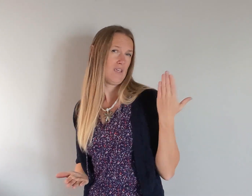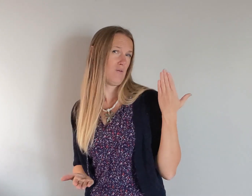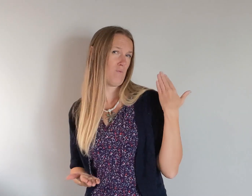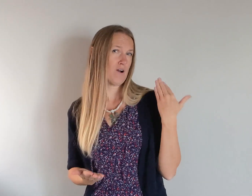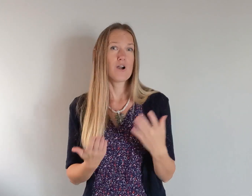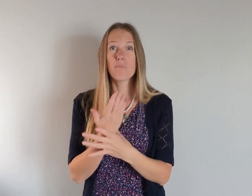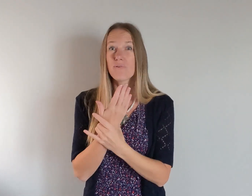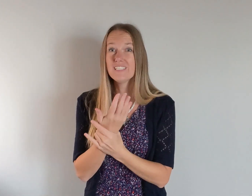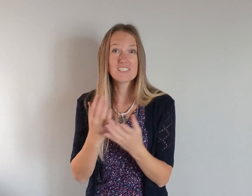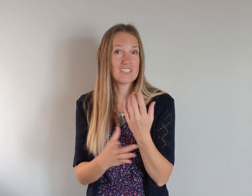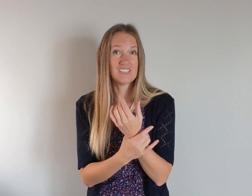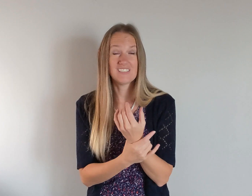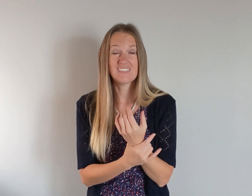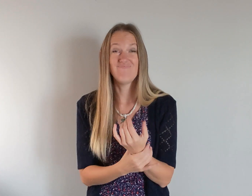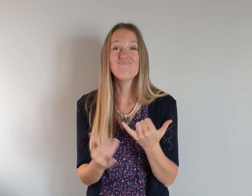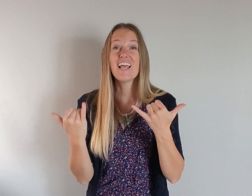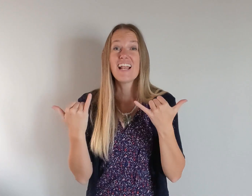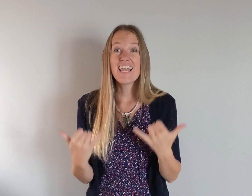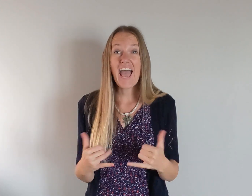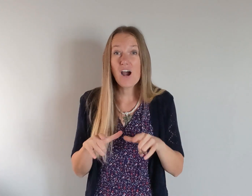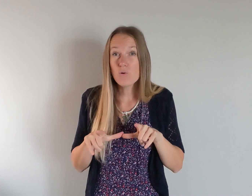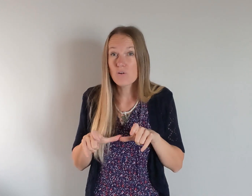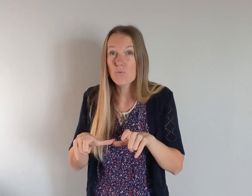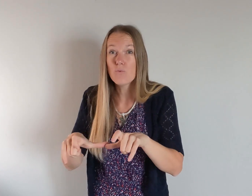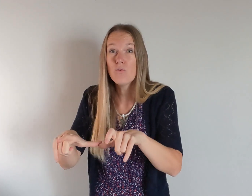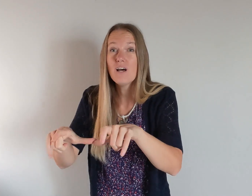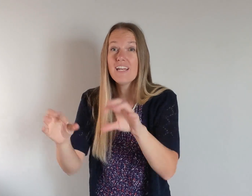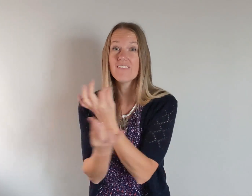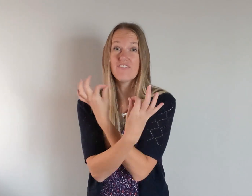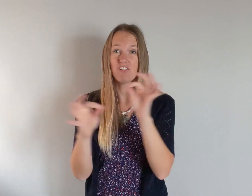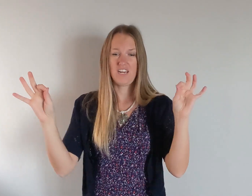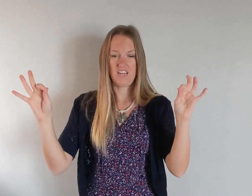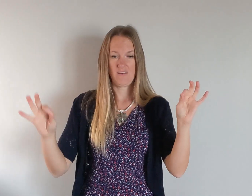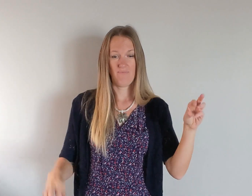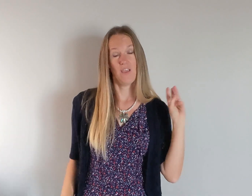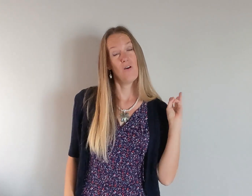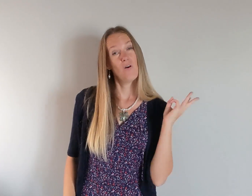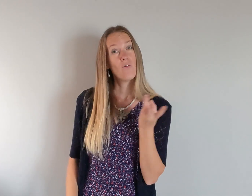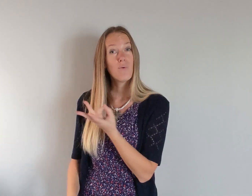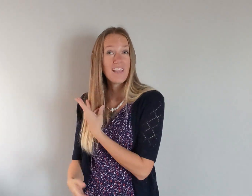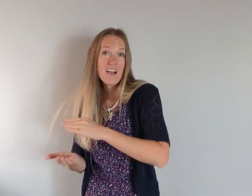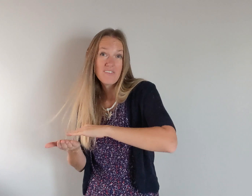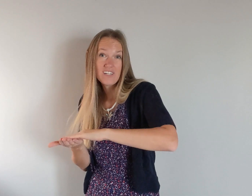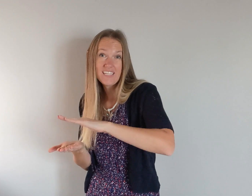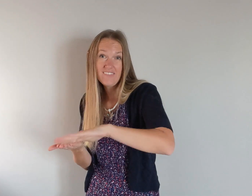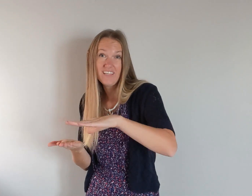We were prisoners, now we're running free. We are